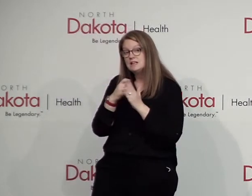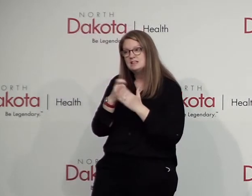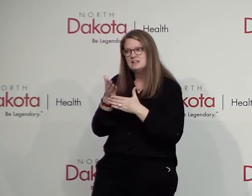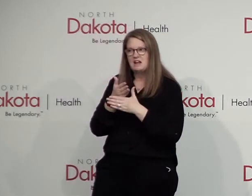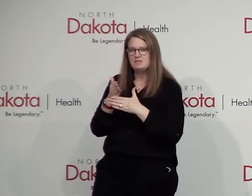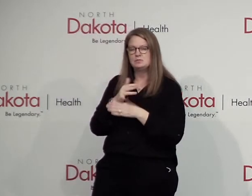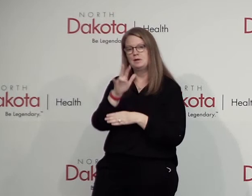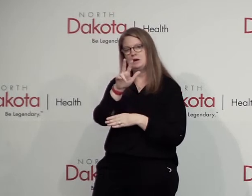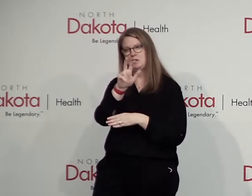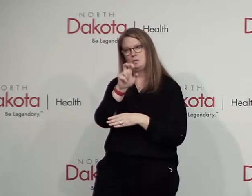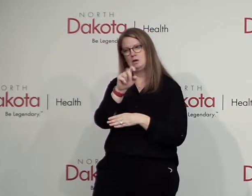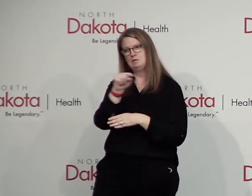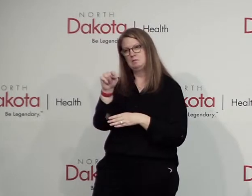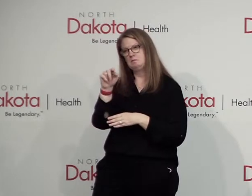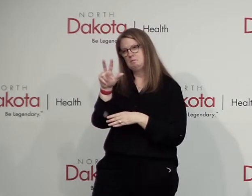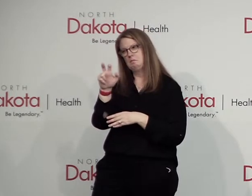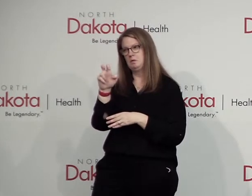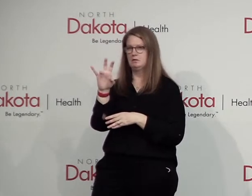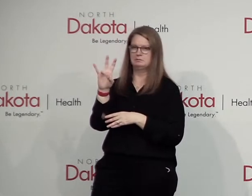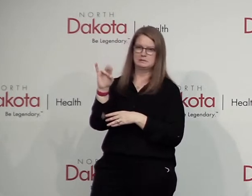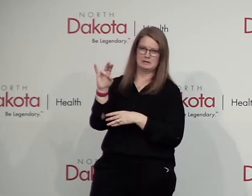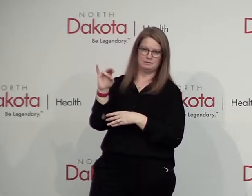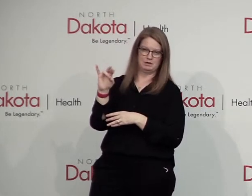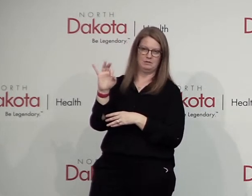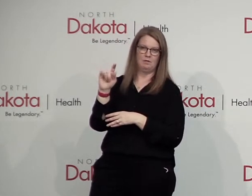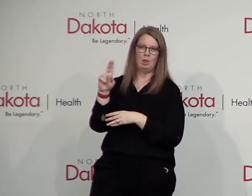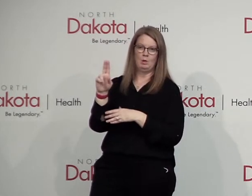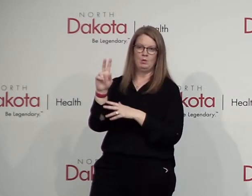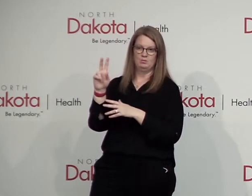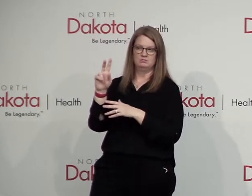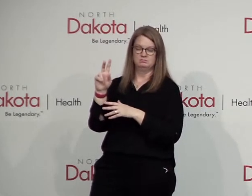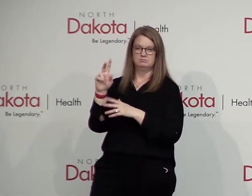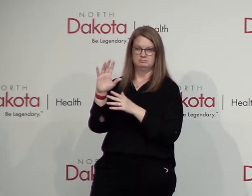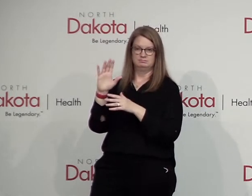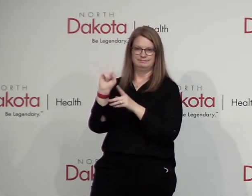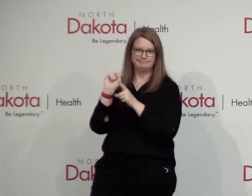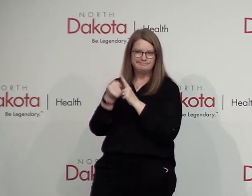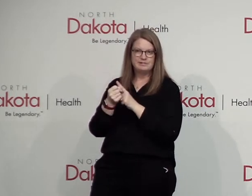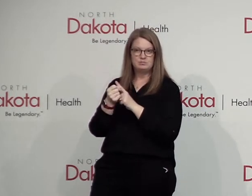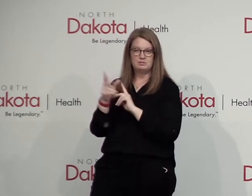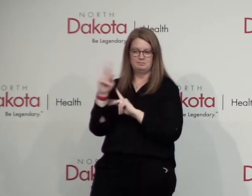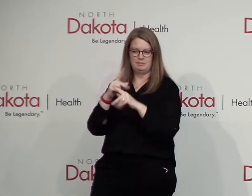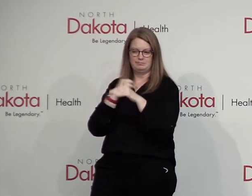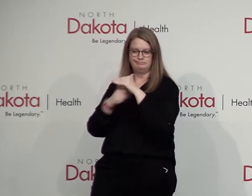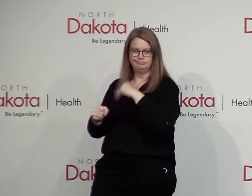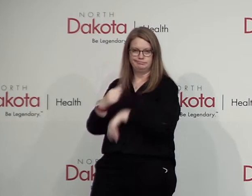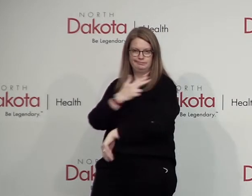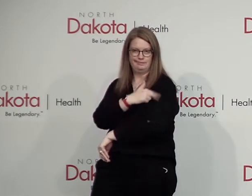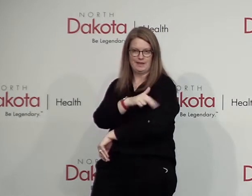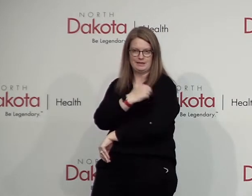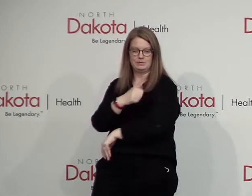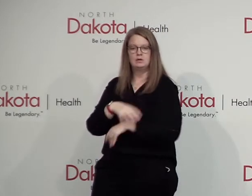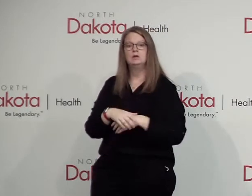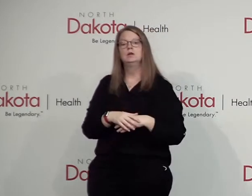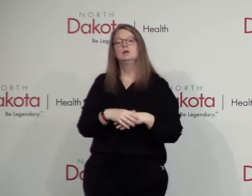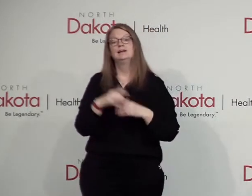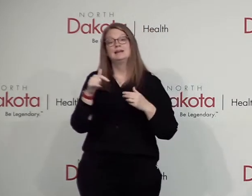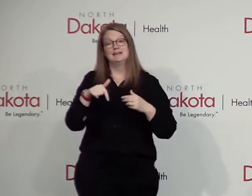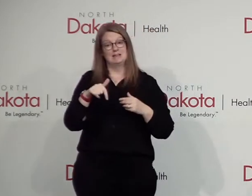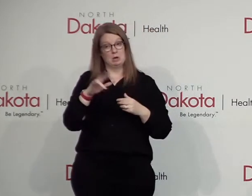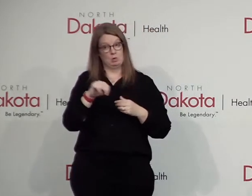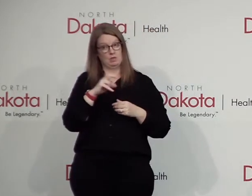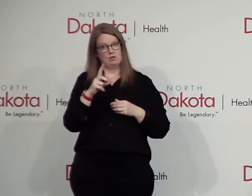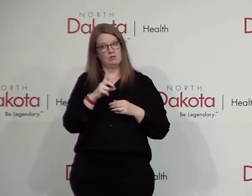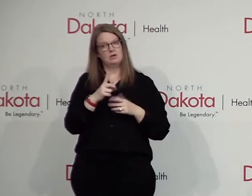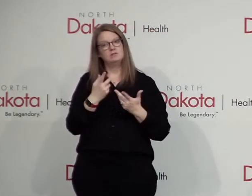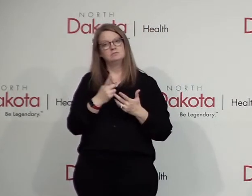between 300 and 370 flu-related hospitalizations. Each year in North Dakota, we generally